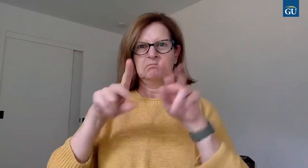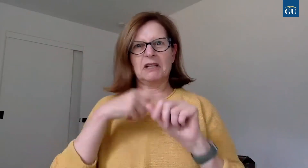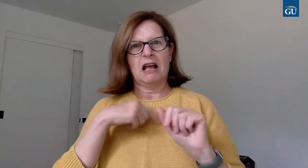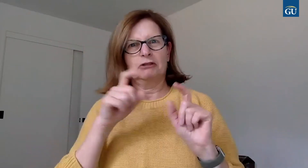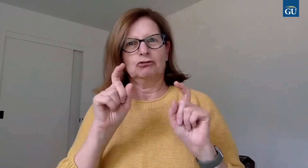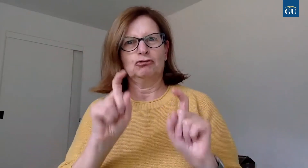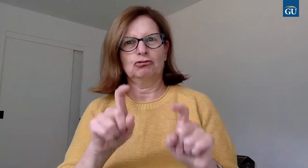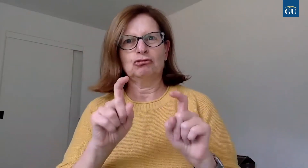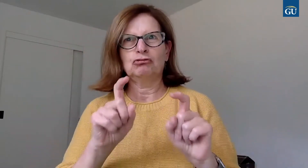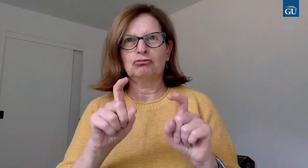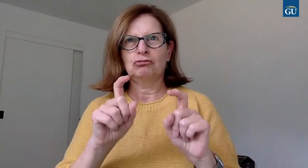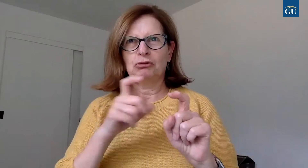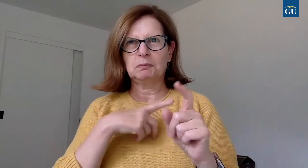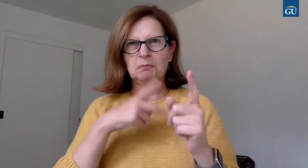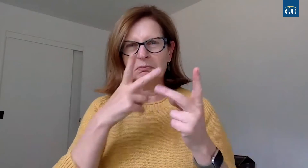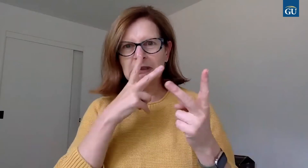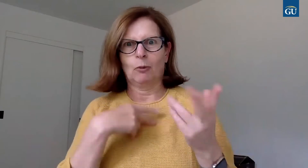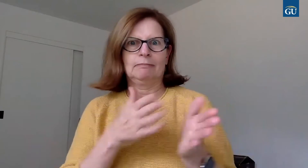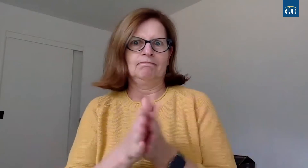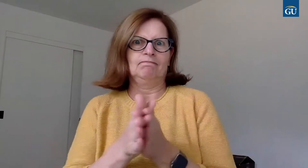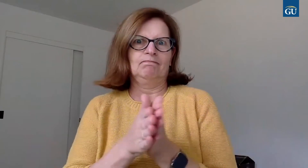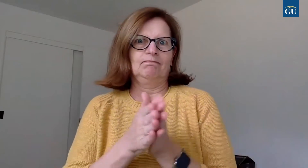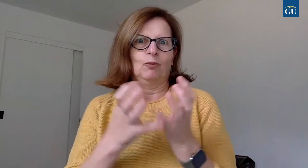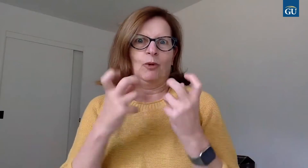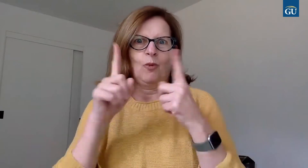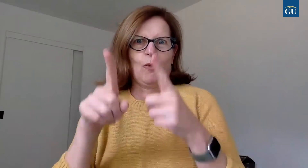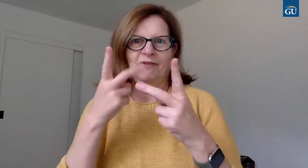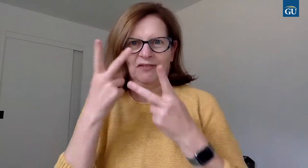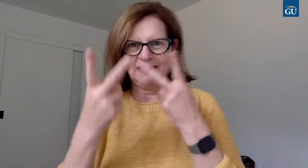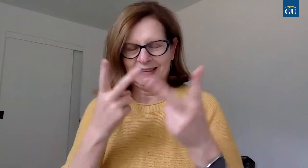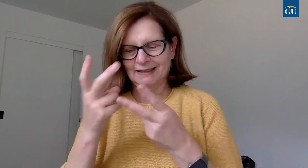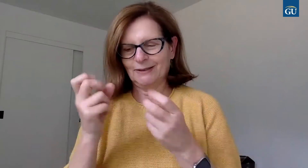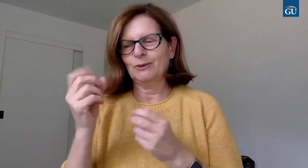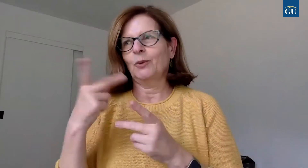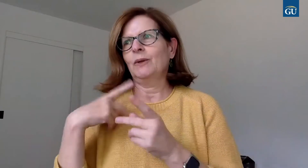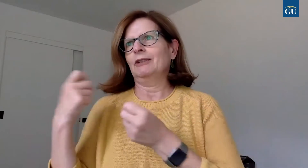performative. This motivated me and I was eager to visit.